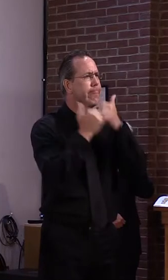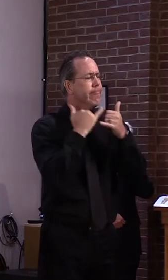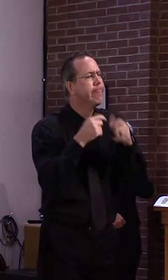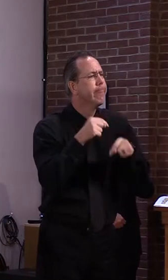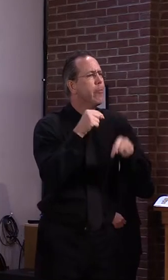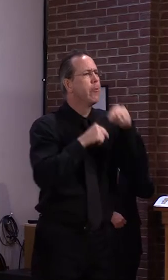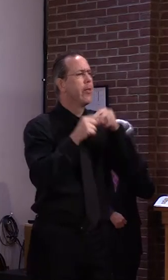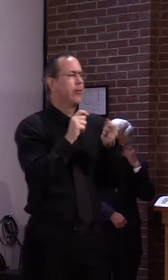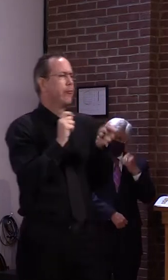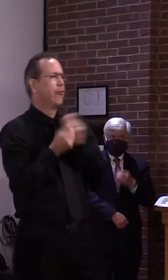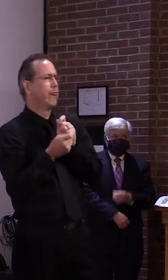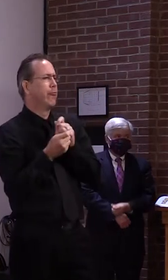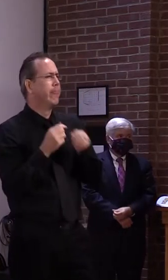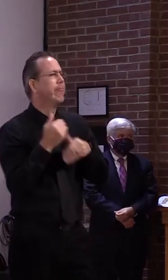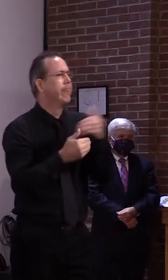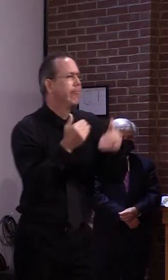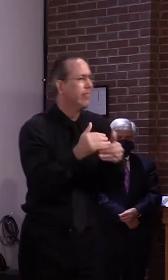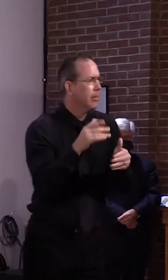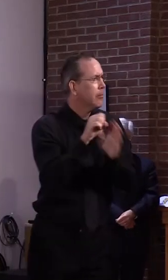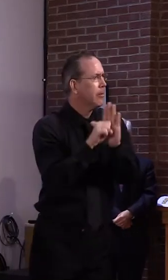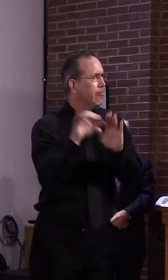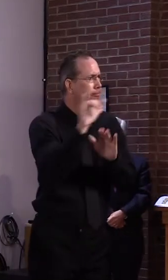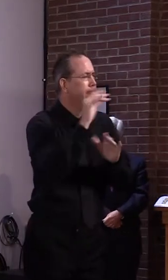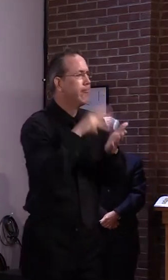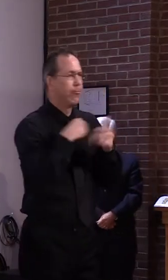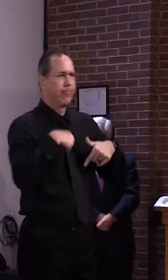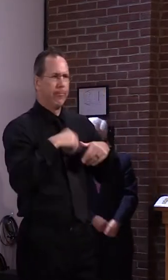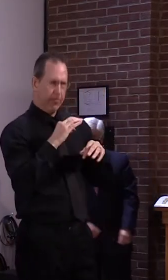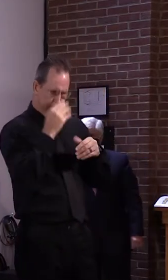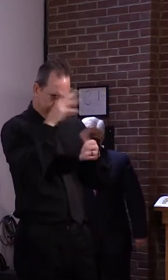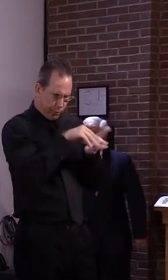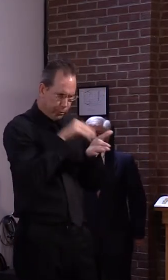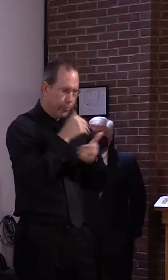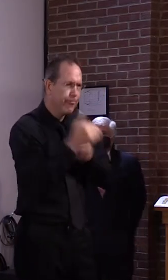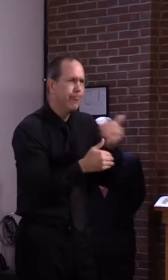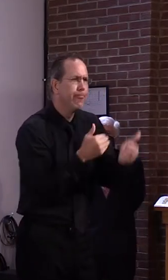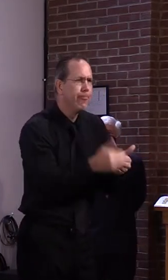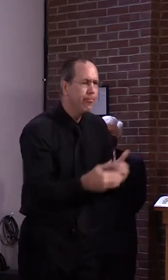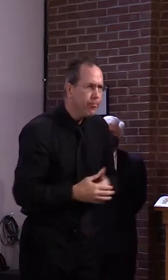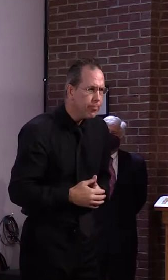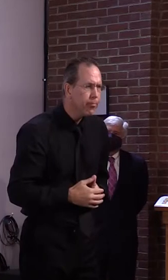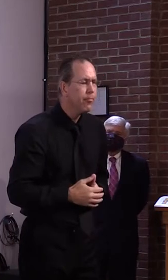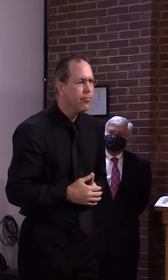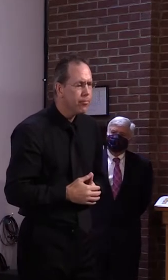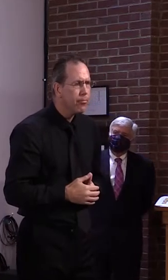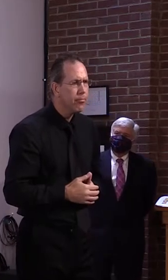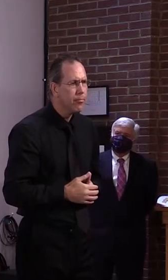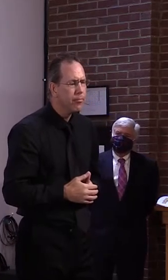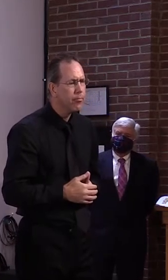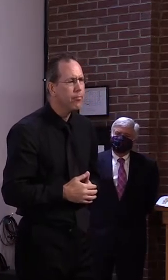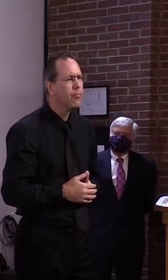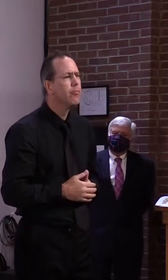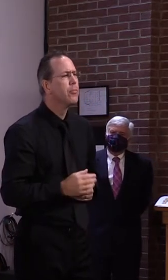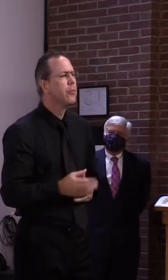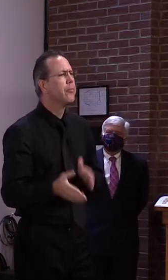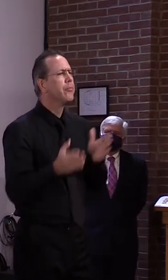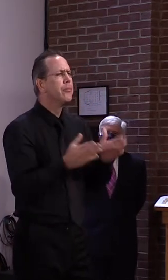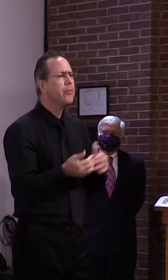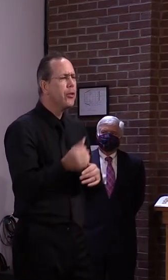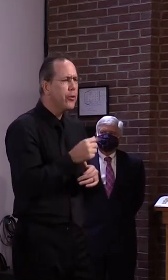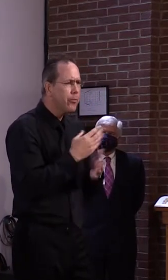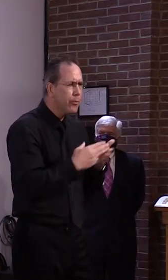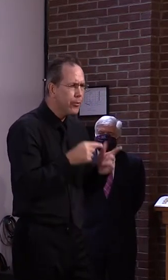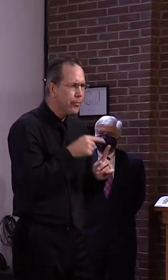concerned because there's also an issue of where is a person in their natural history with the virus. So if the person